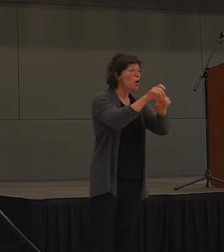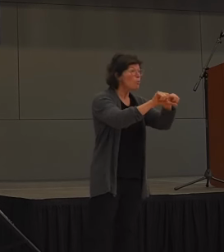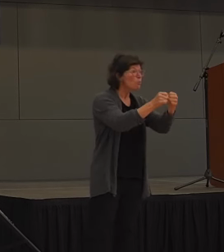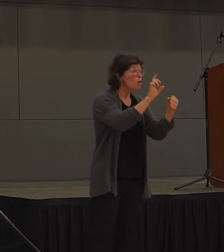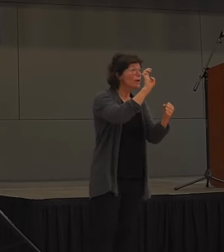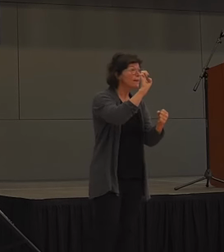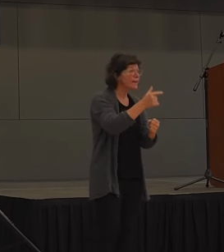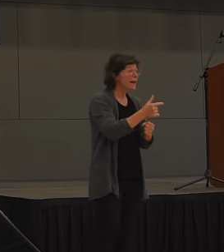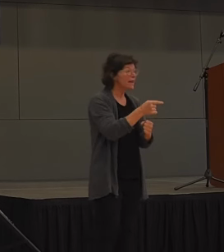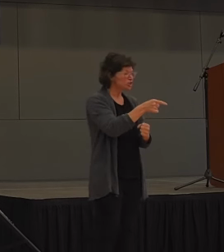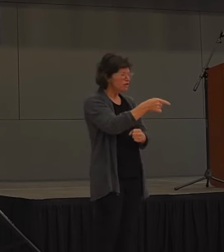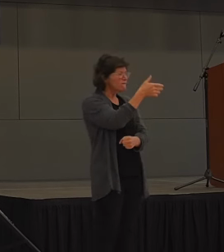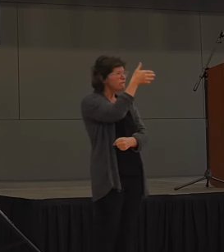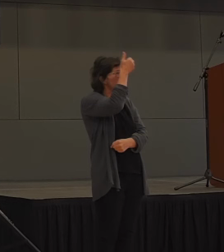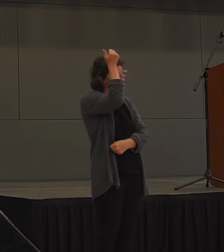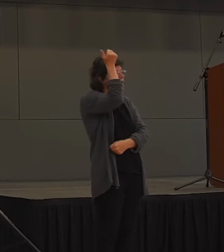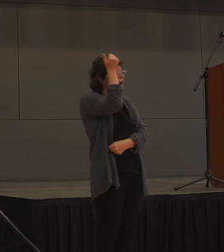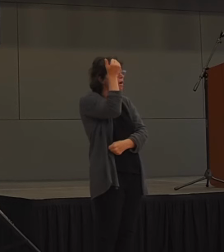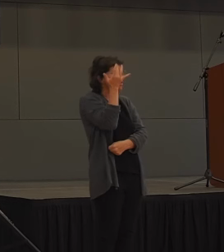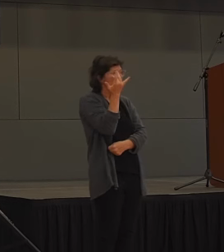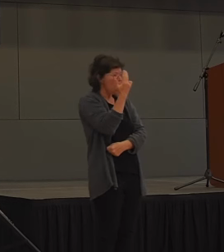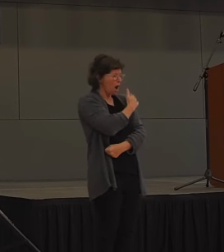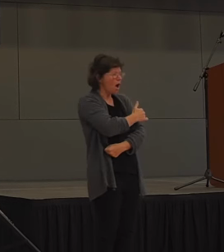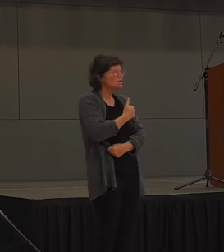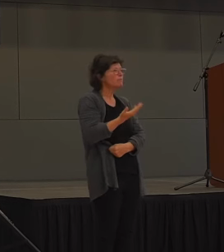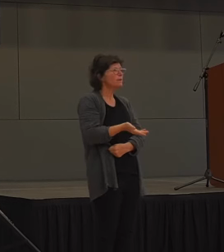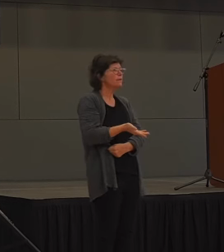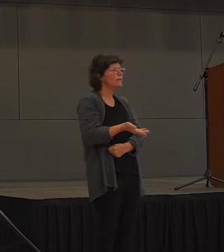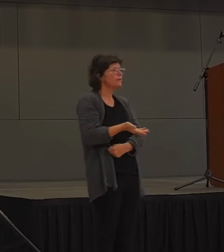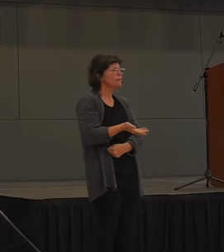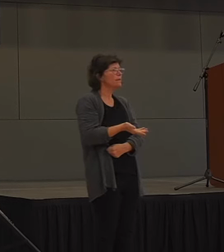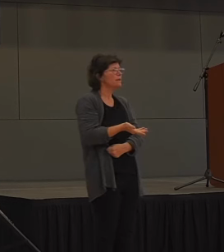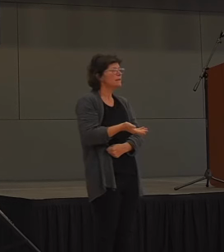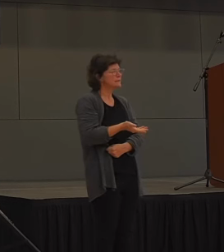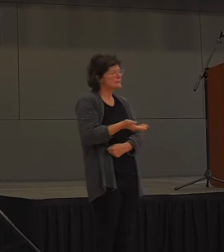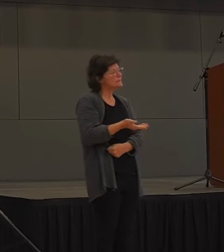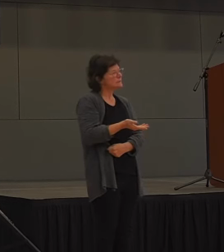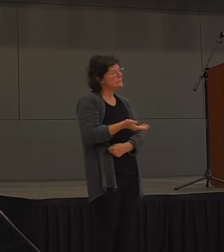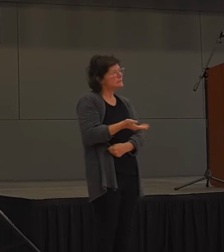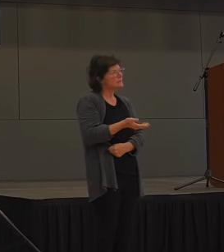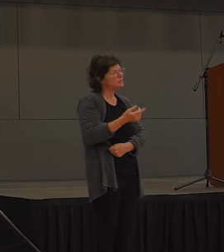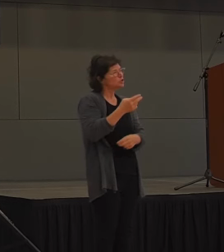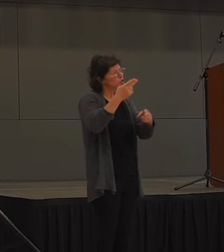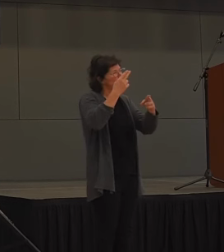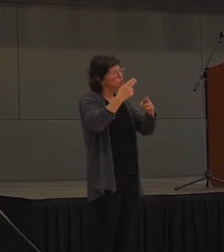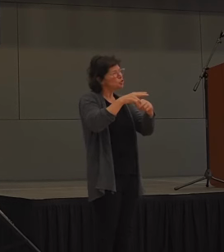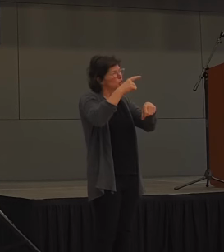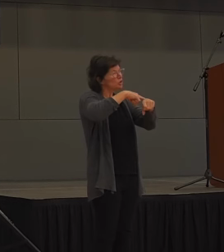her short-term memory was such that she could not remember that she had just broken her leg.